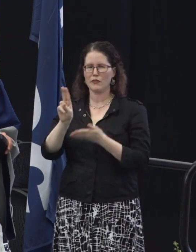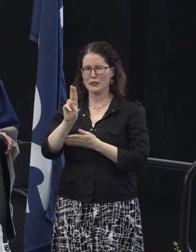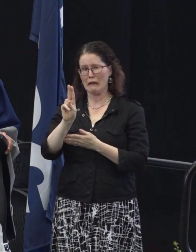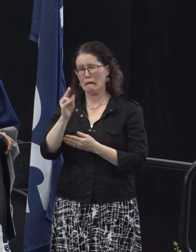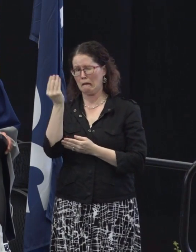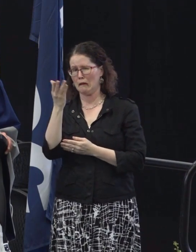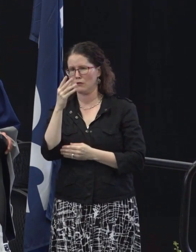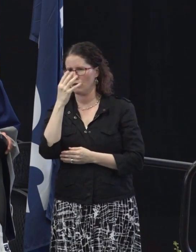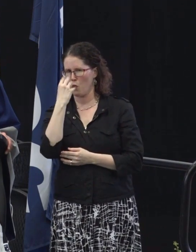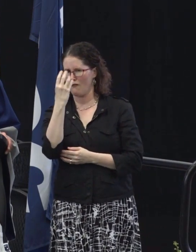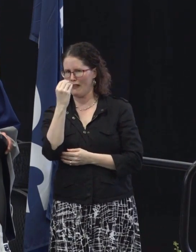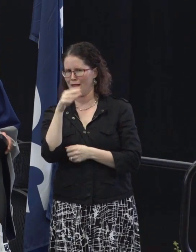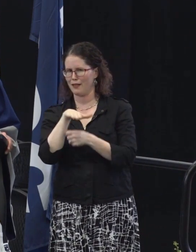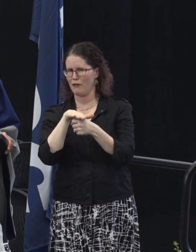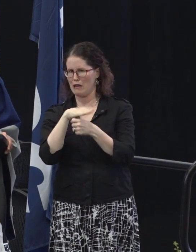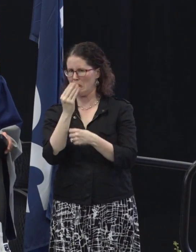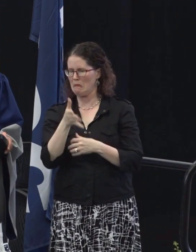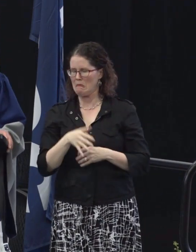Wolfville.